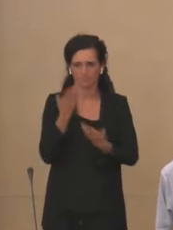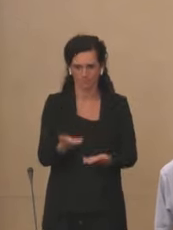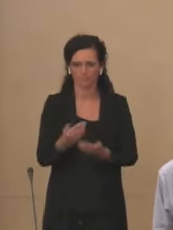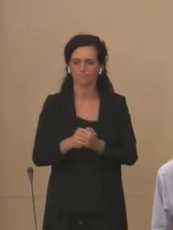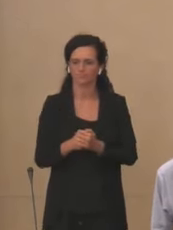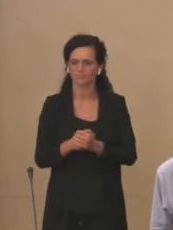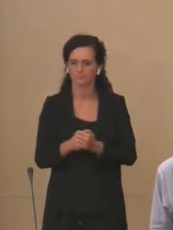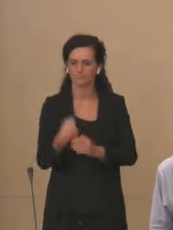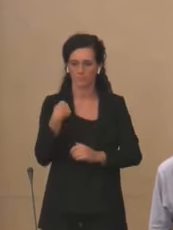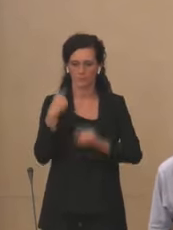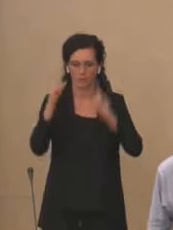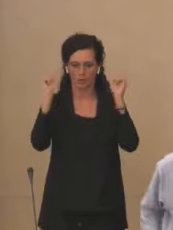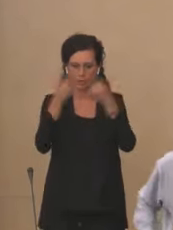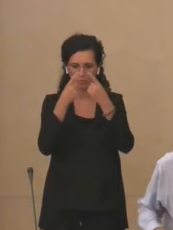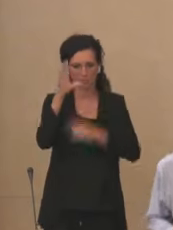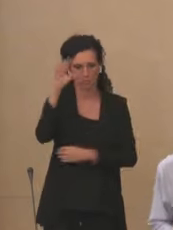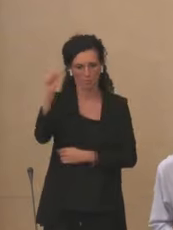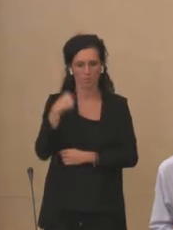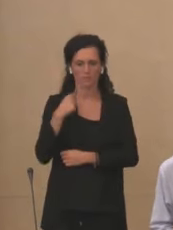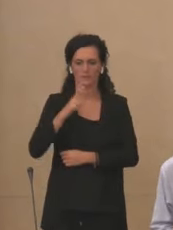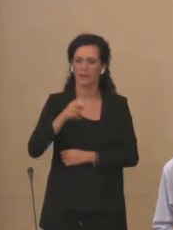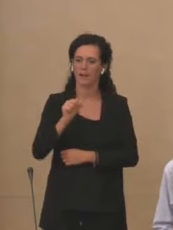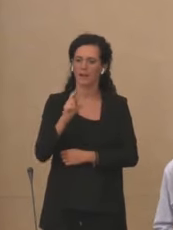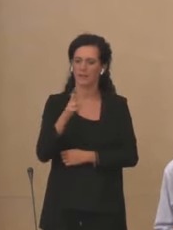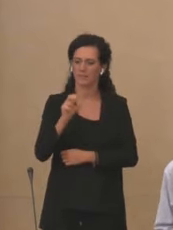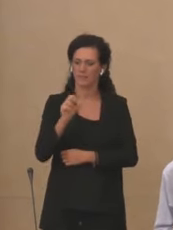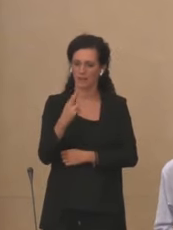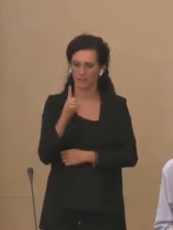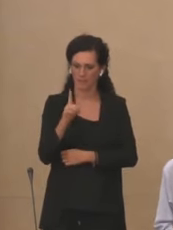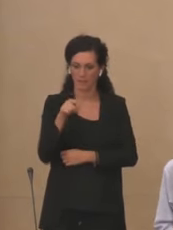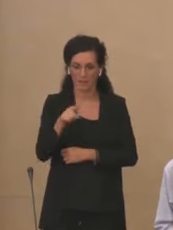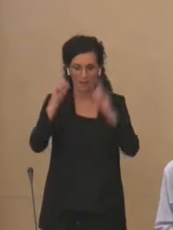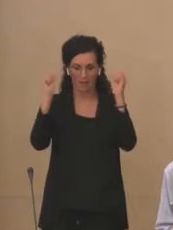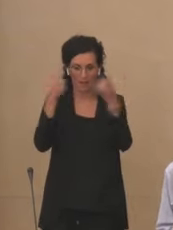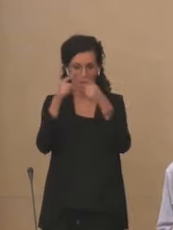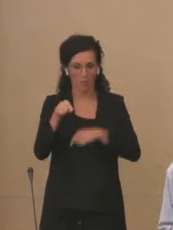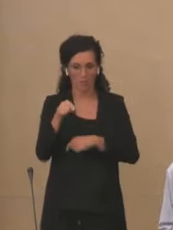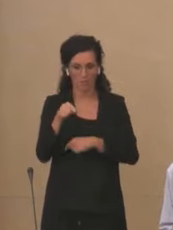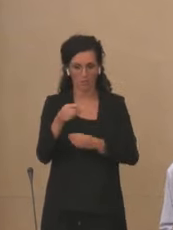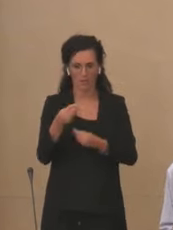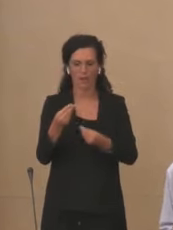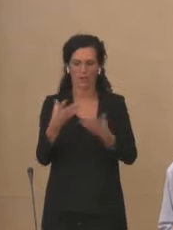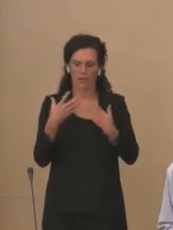months that followed, a battle that I have been fighting now and continue to fight along with my colleague Brian Tyson, who had an urgent